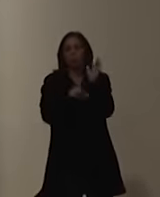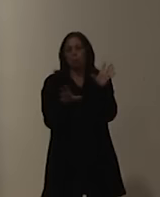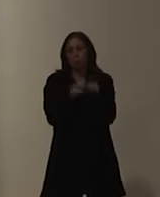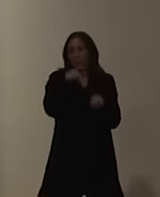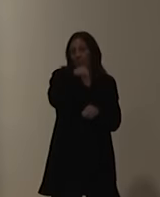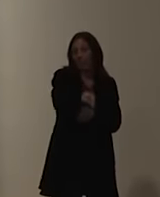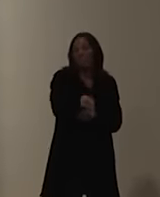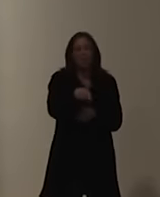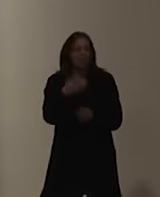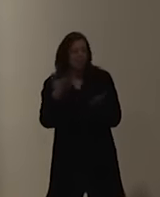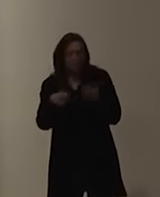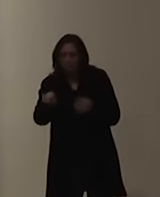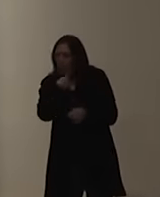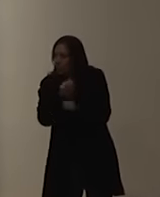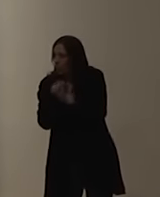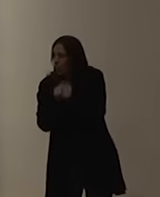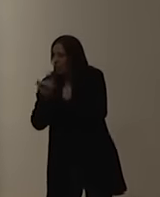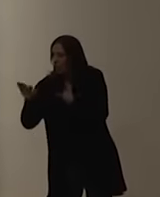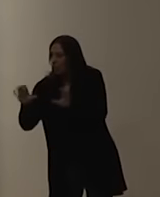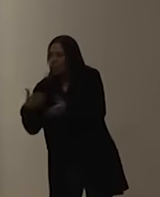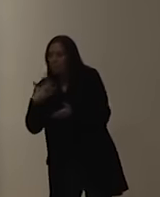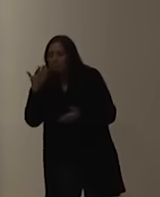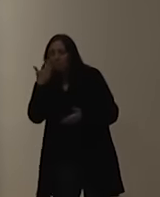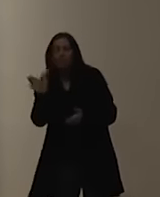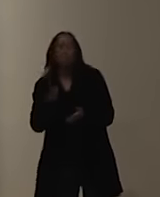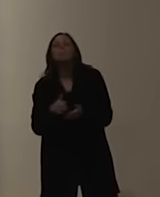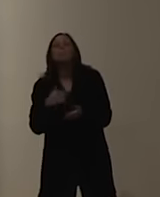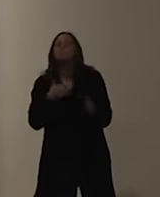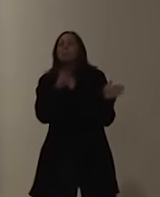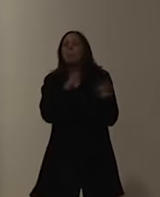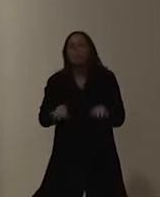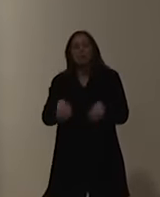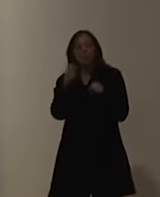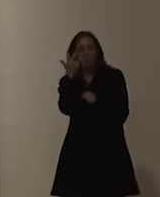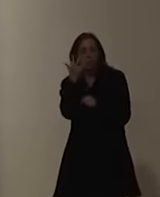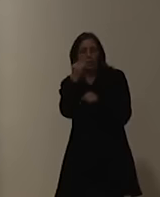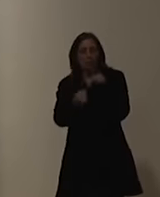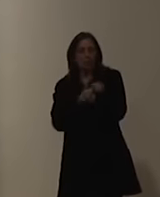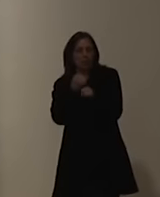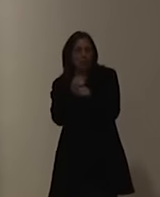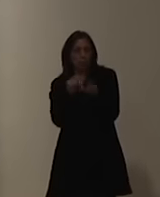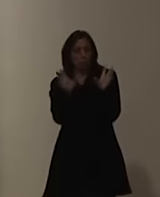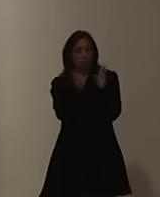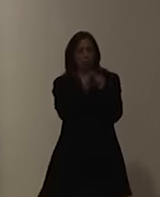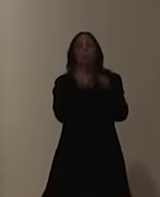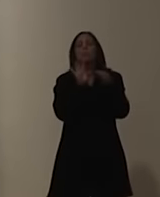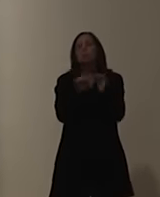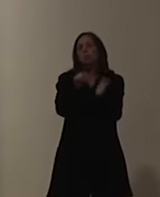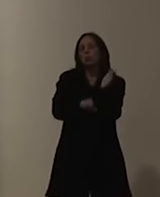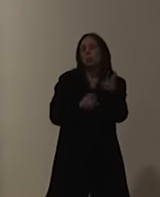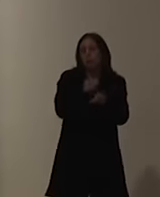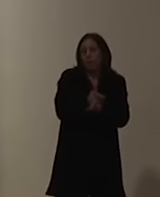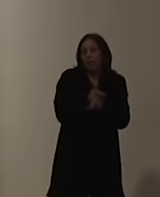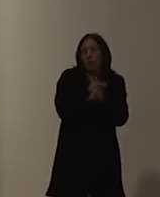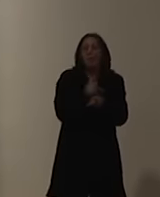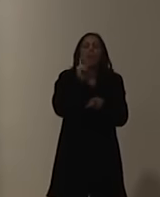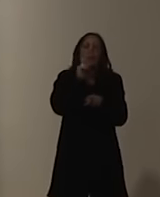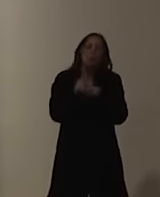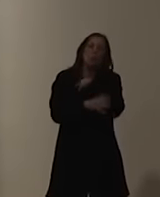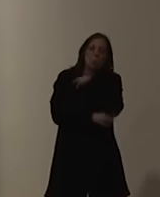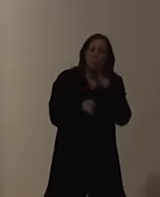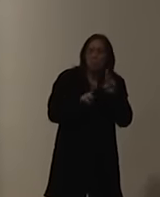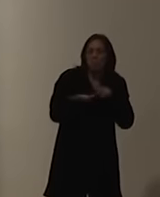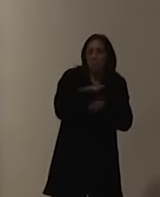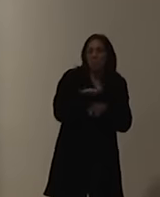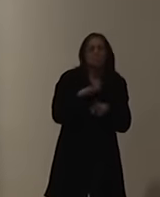we had planned three international conferences on surgical care for the poor and underserved.